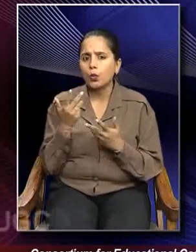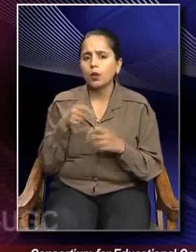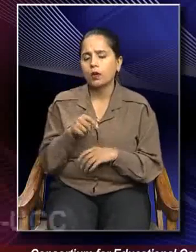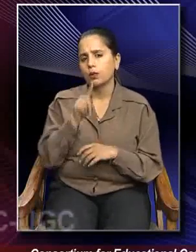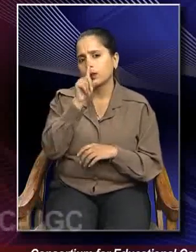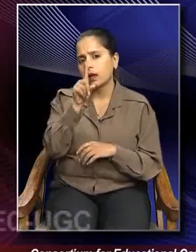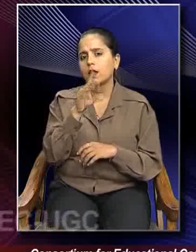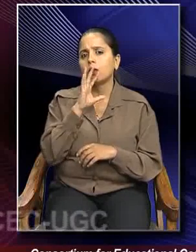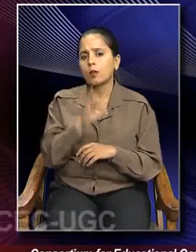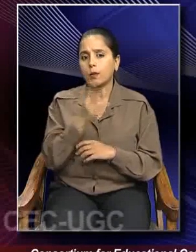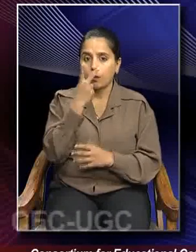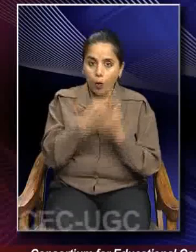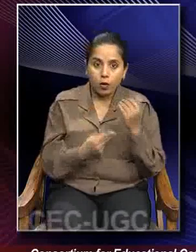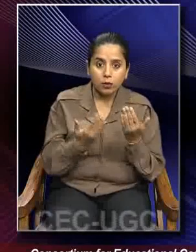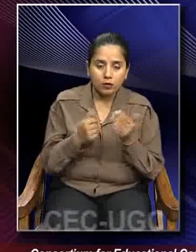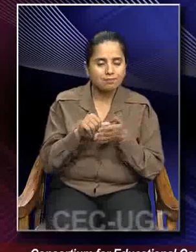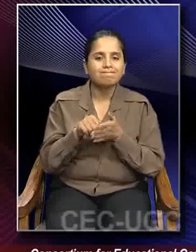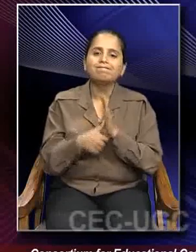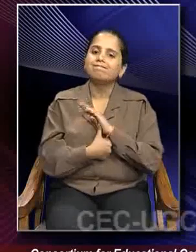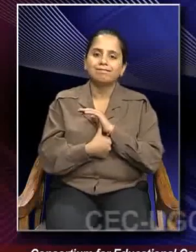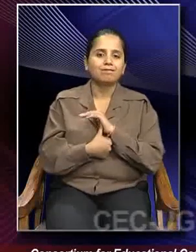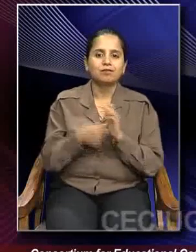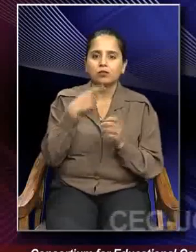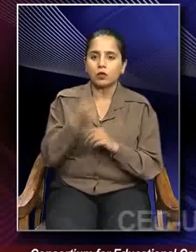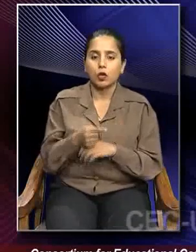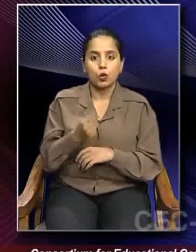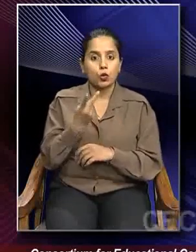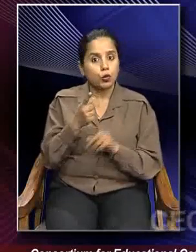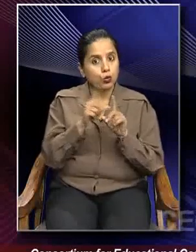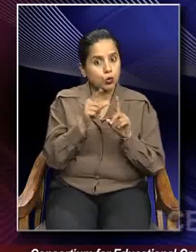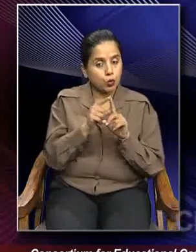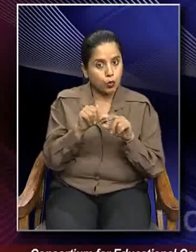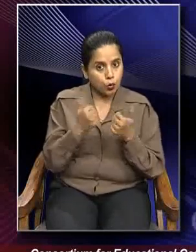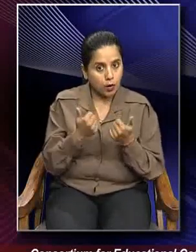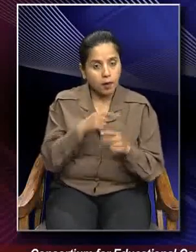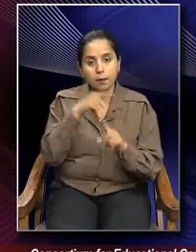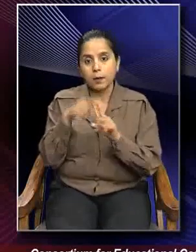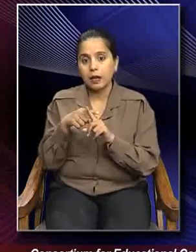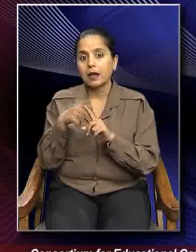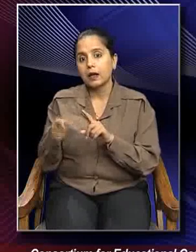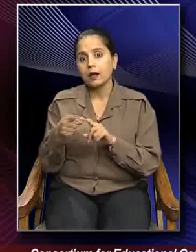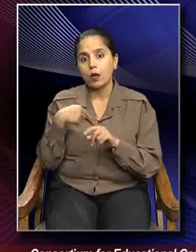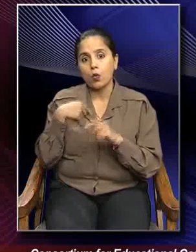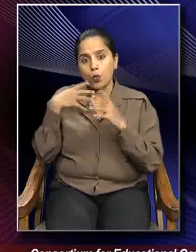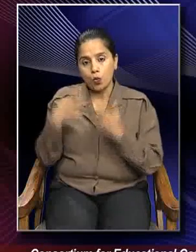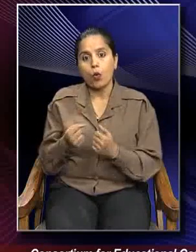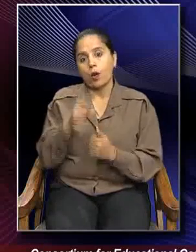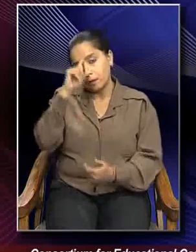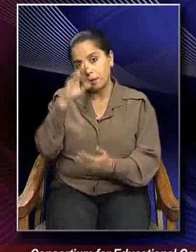thing can't be both. It can't be the doer and the deed at the same time.